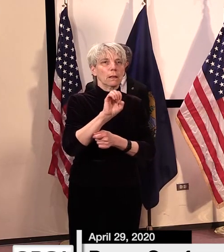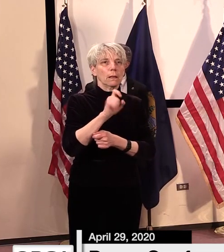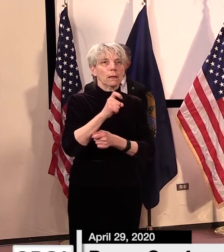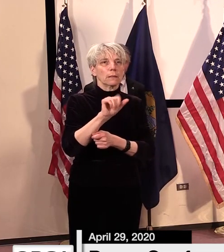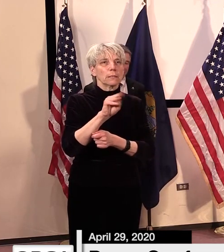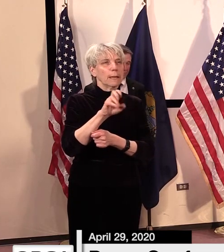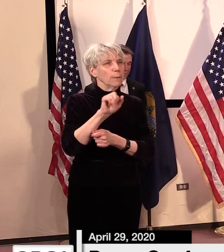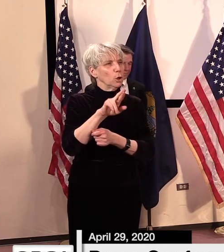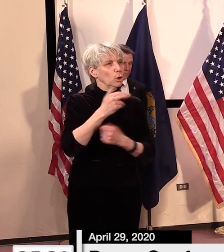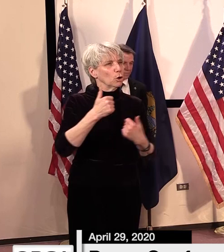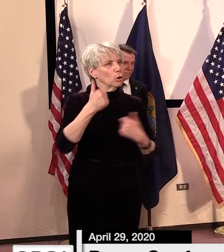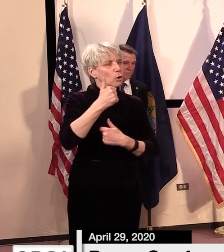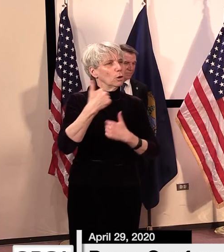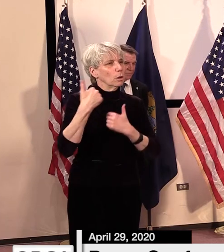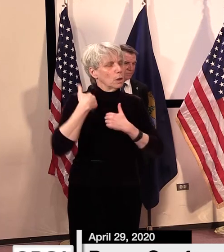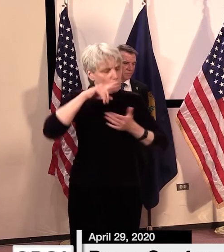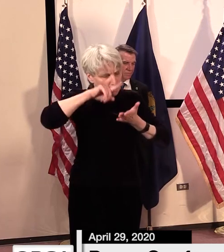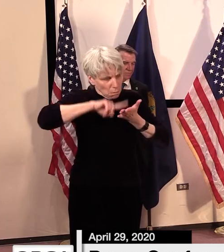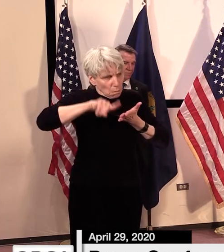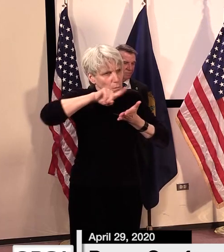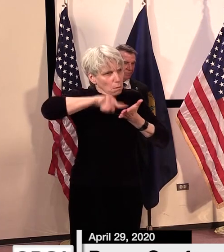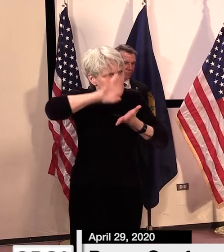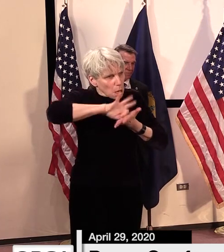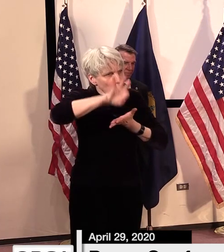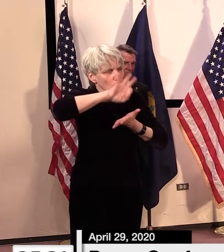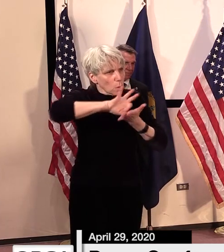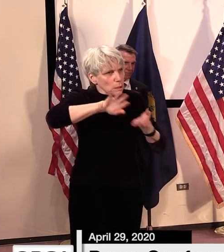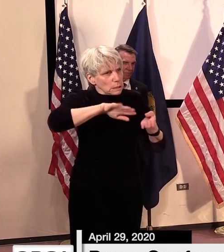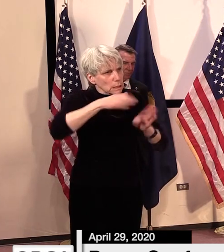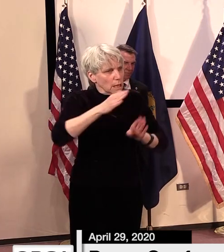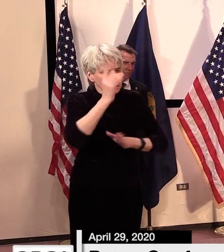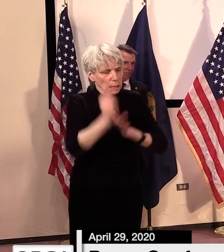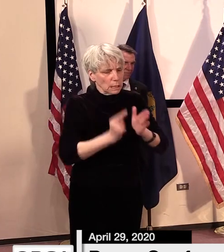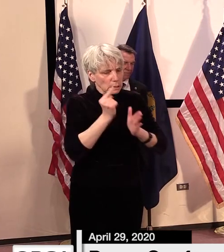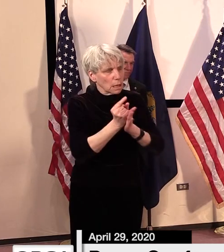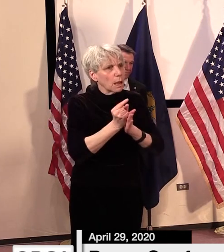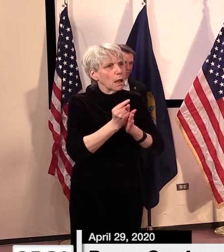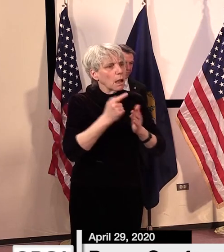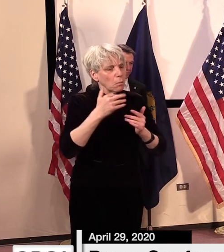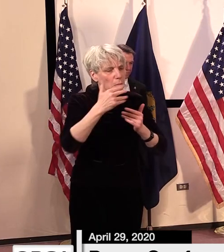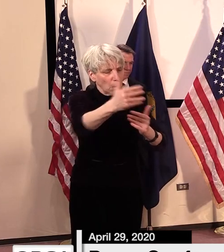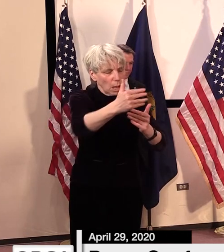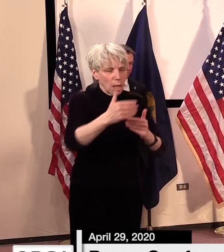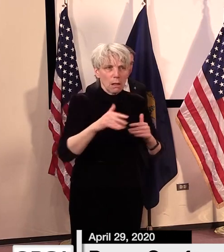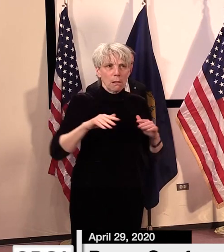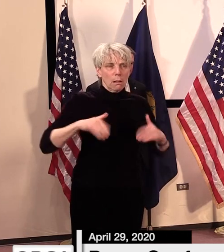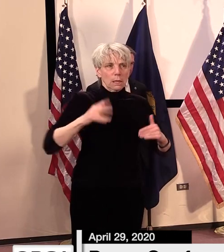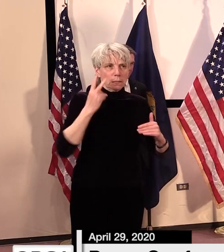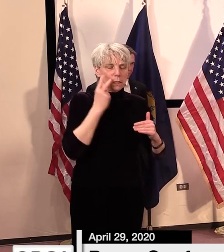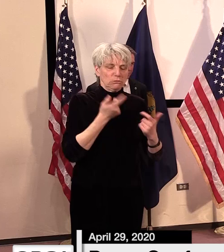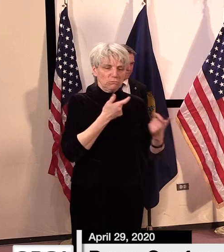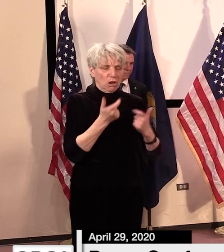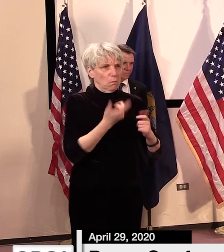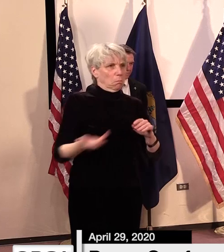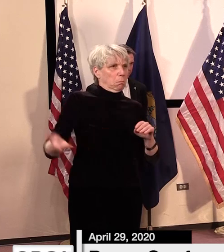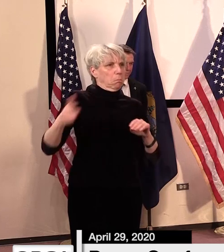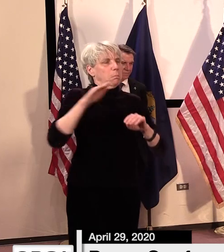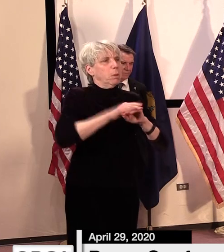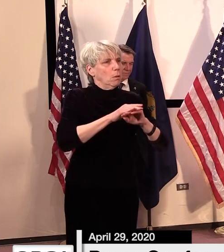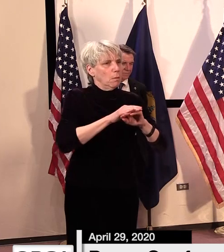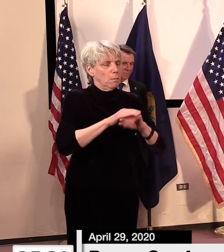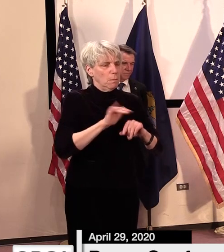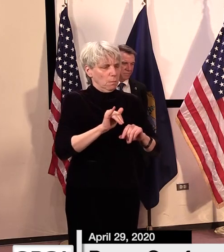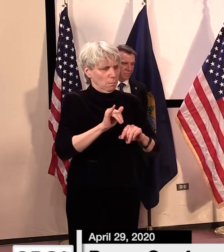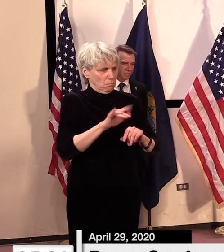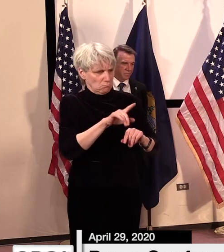deaths over the course of the whole time period that we might have expected to see if there were a lot of cases that we weren't aware